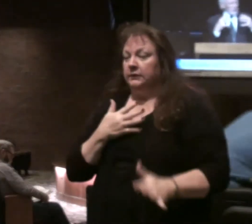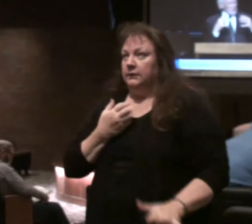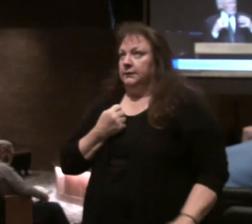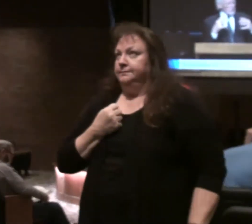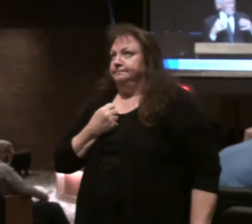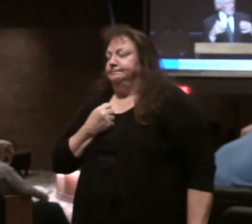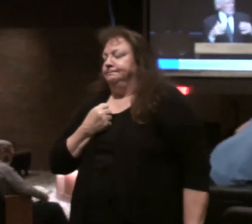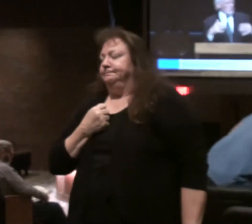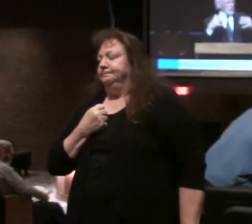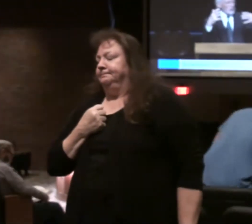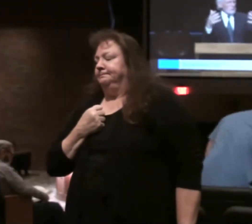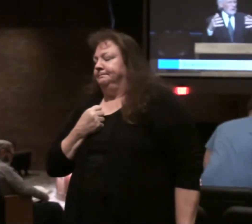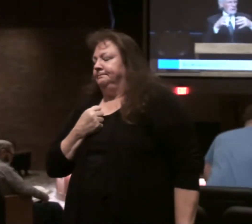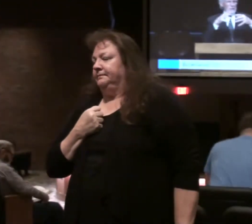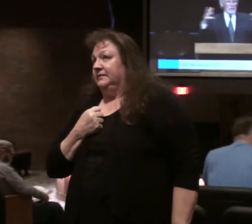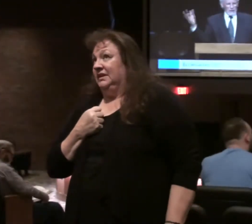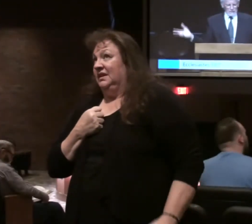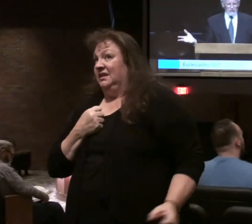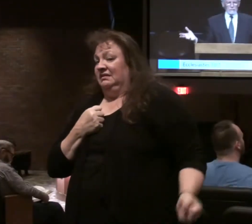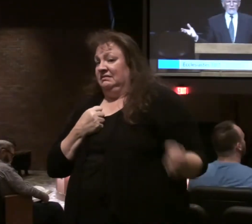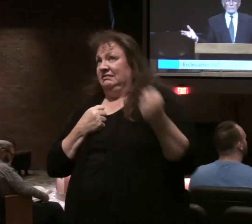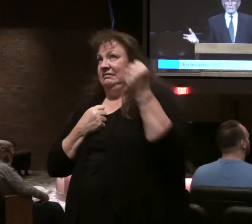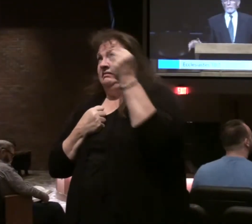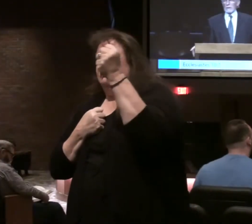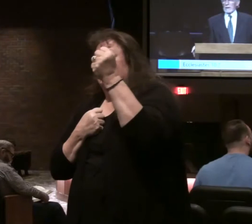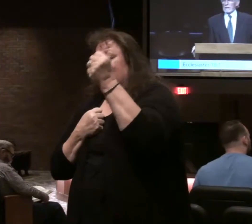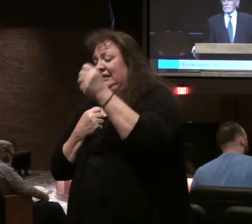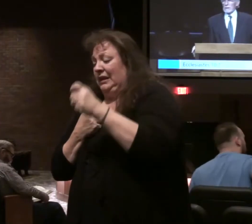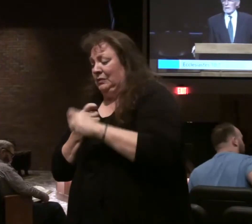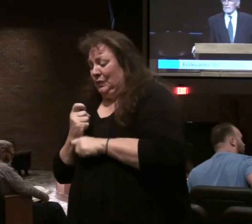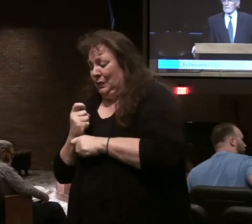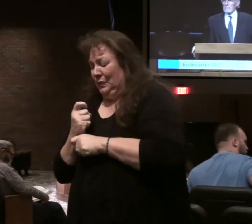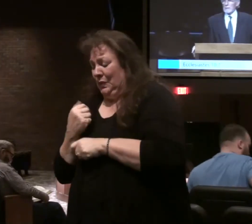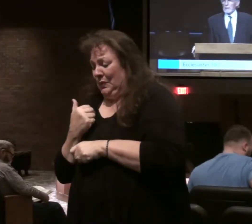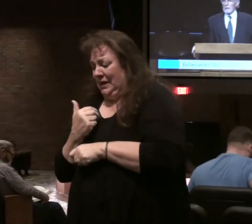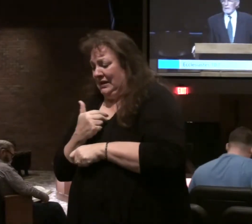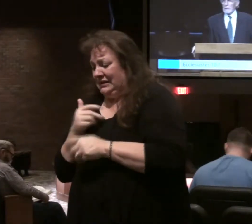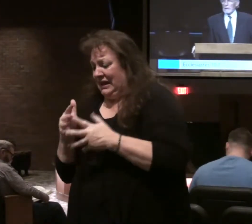and say, don't they realize that they come in and their ideas, they'll destroy the country.